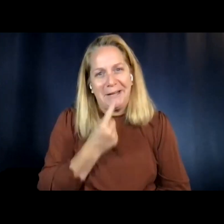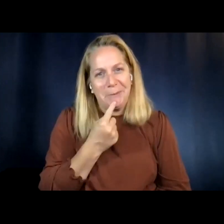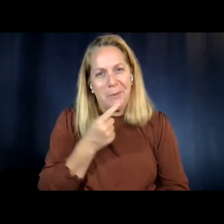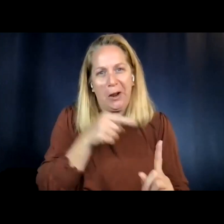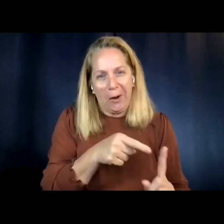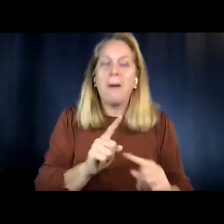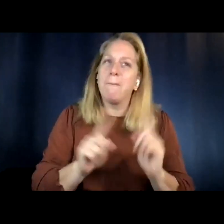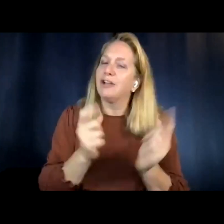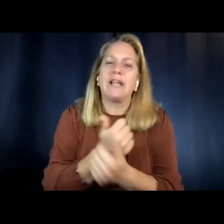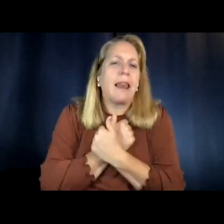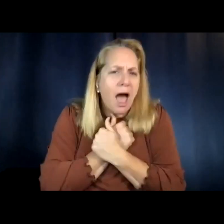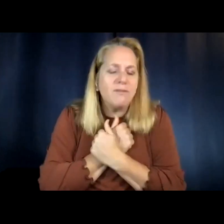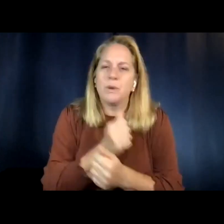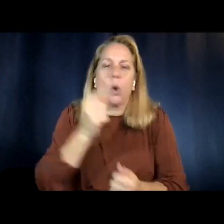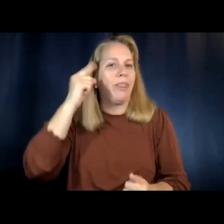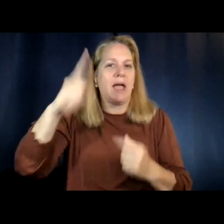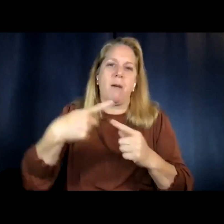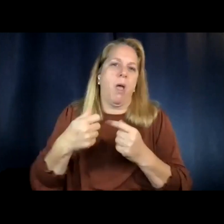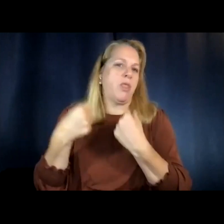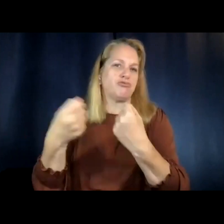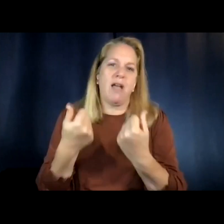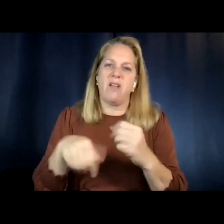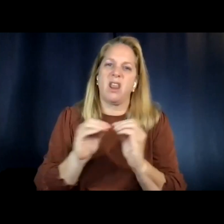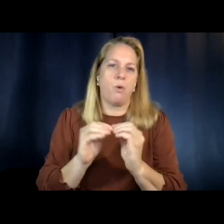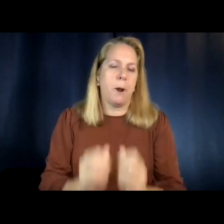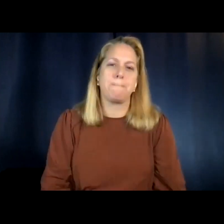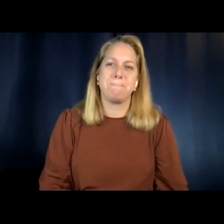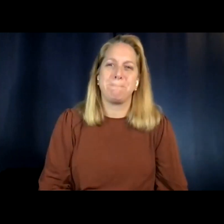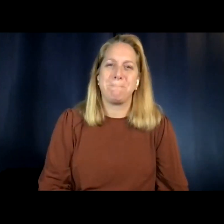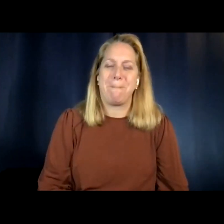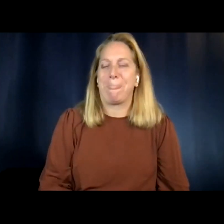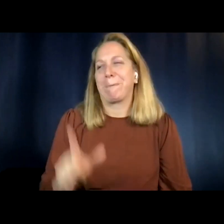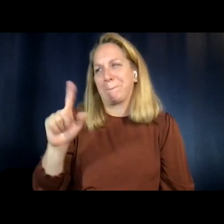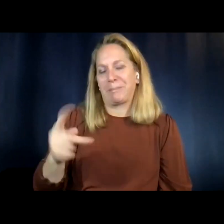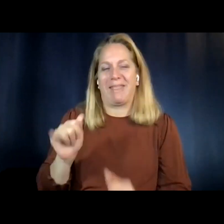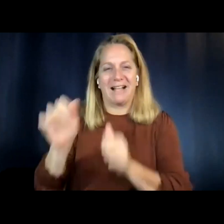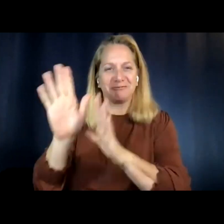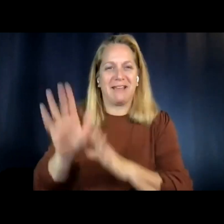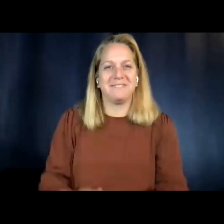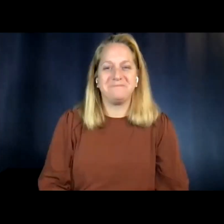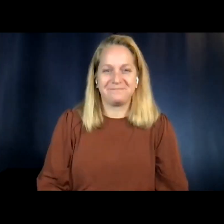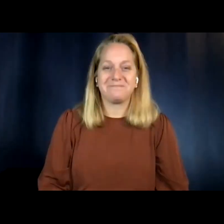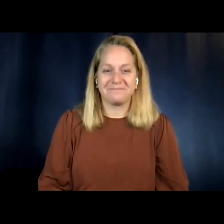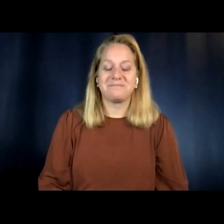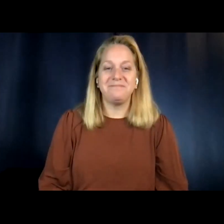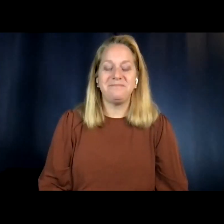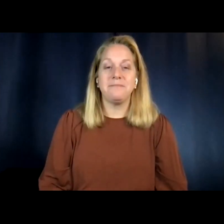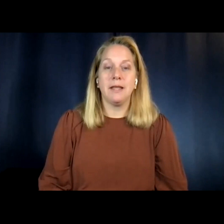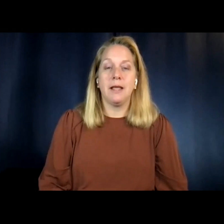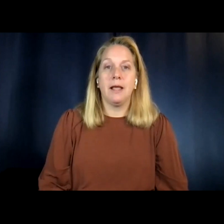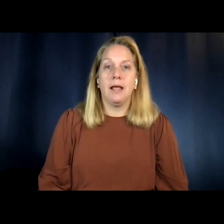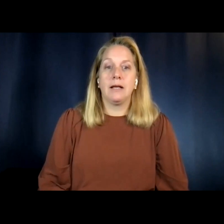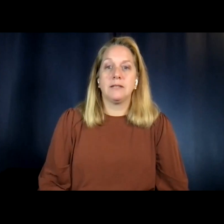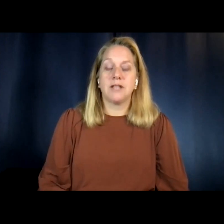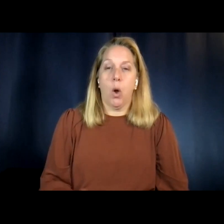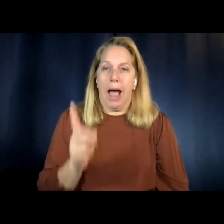So we don't even think about it anymore. Oh, that's great. Thank you. Thank you. I think I'm